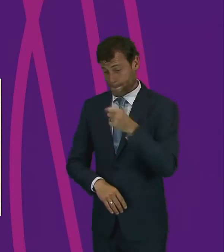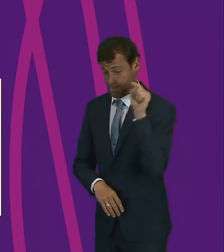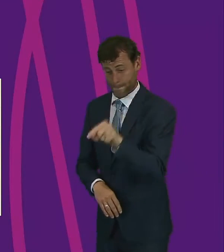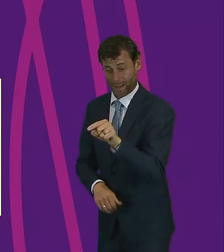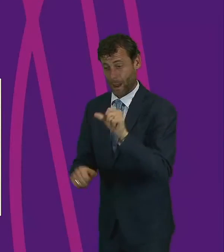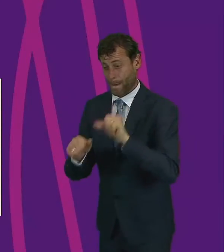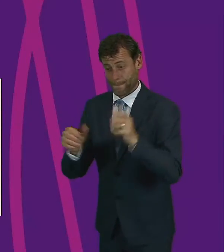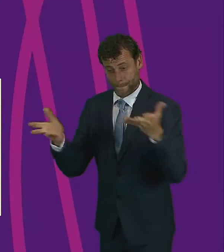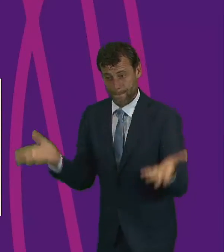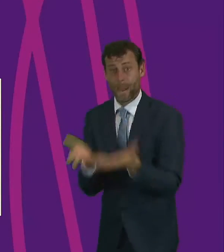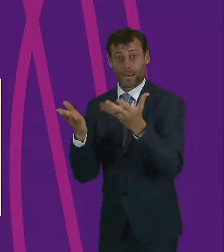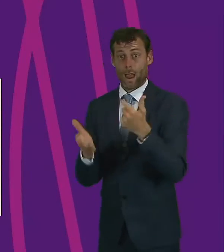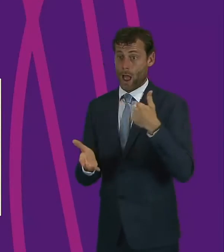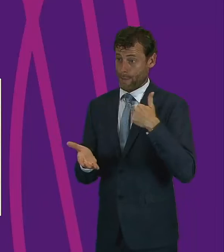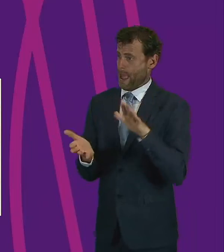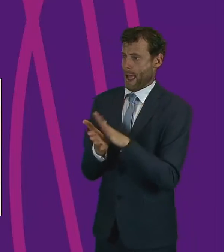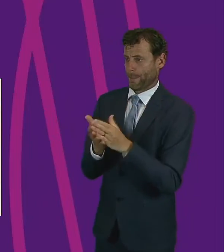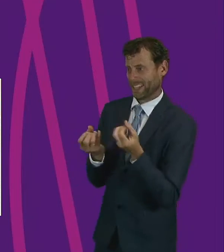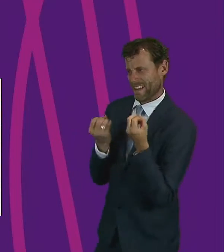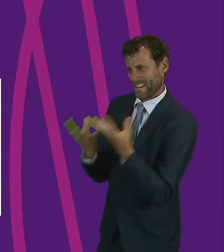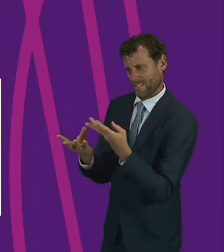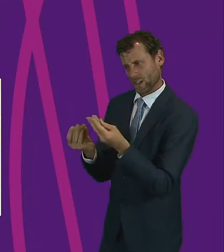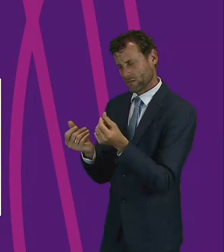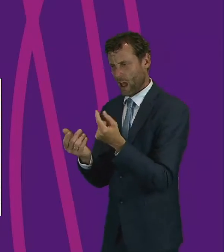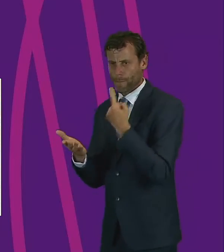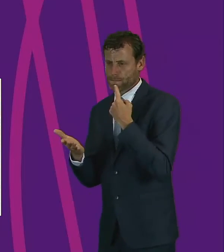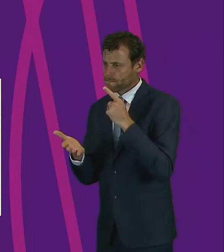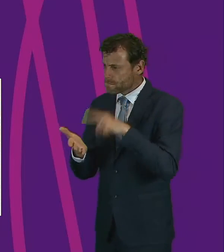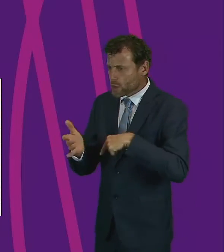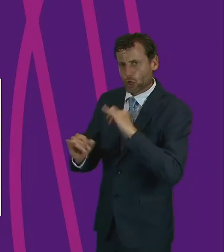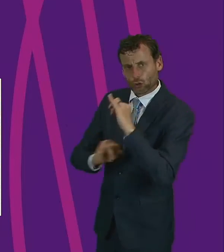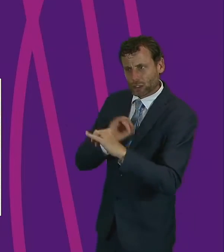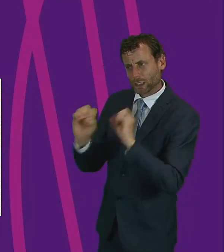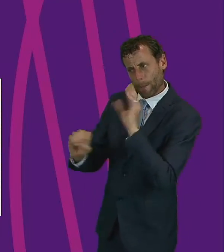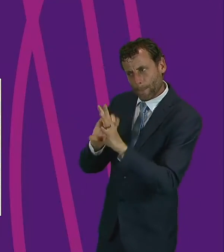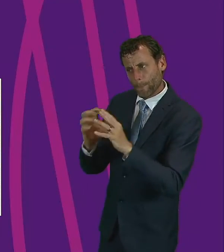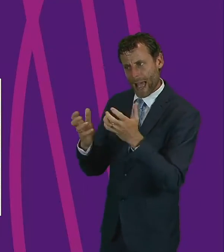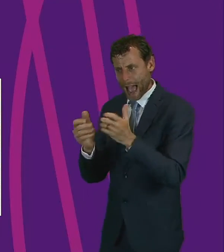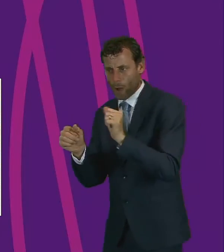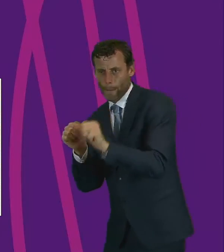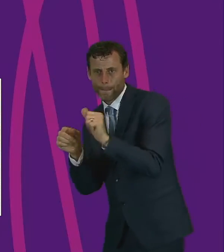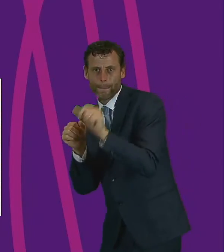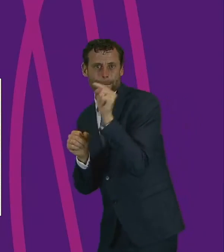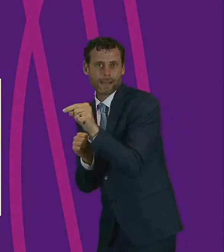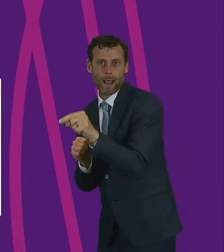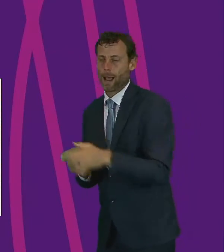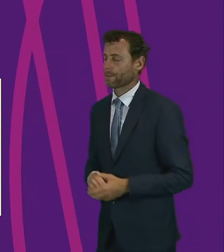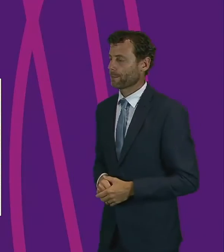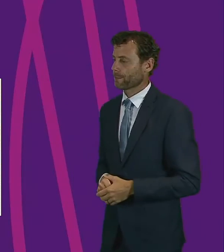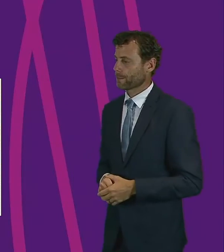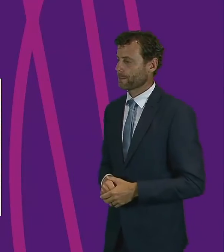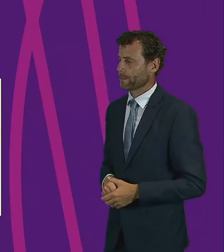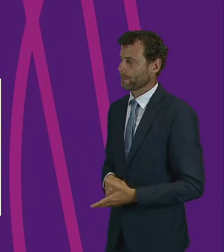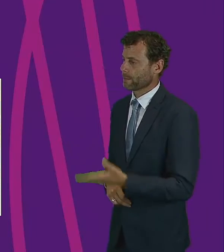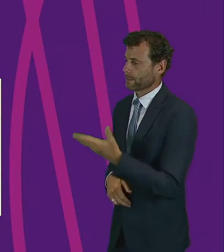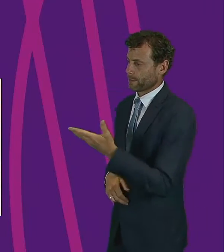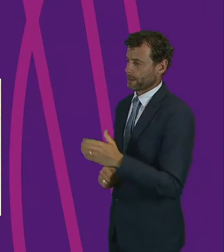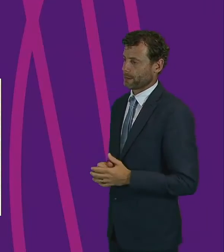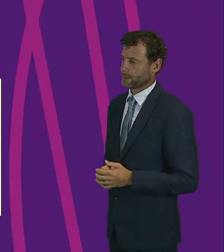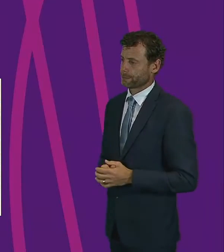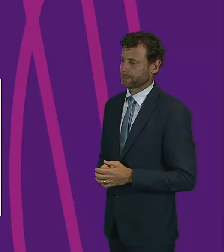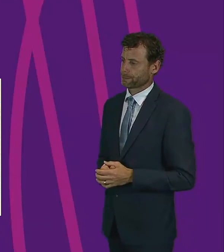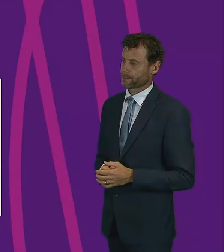I'm happy to offer constructive criticism. Tom Arthur, followed by Alexander Burnett. Mr Arthur, please. Thank you,